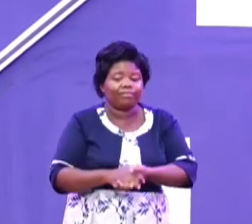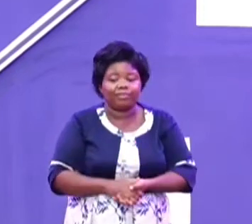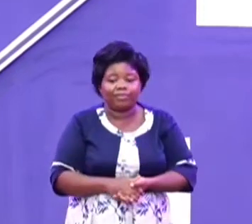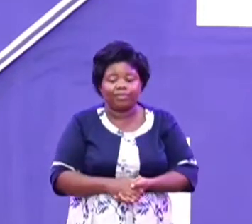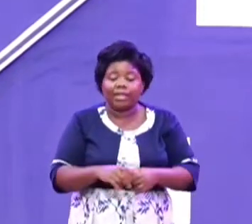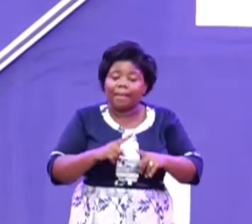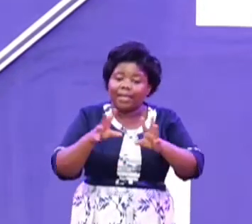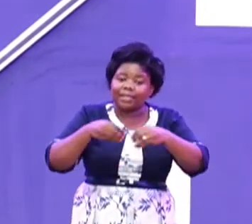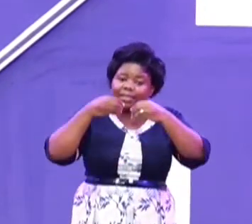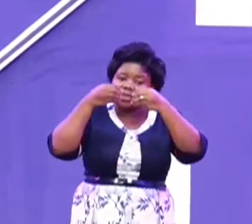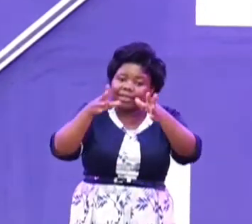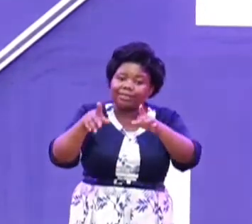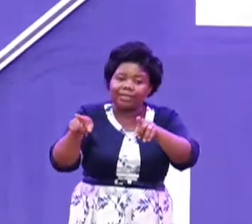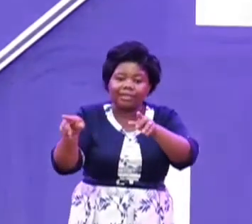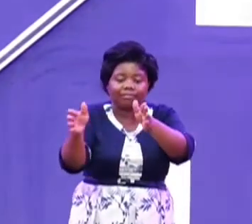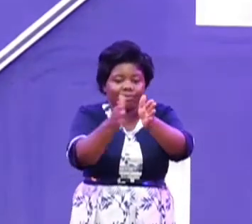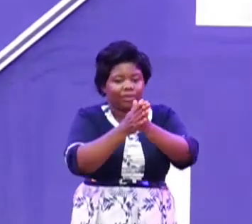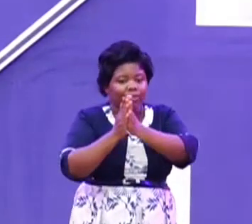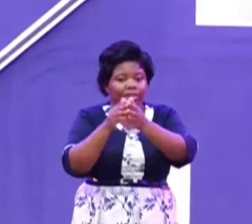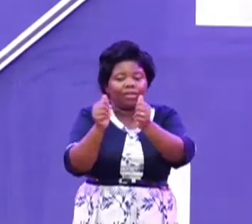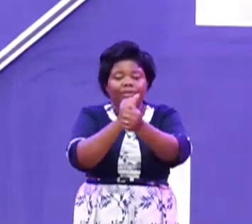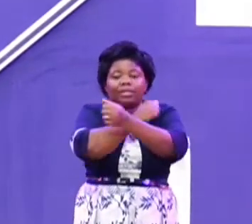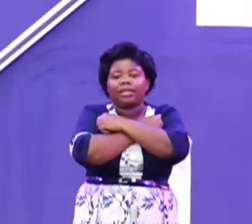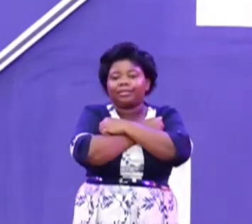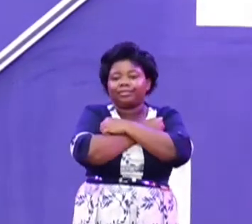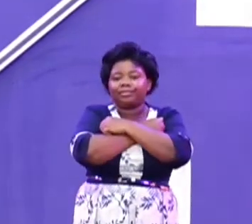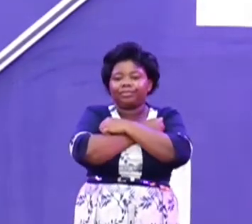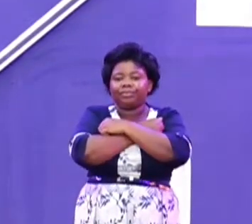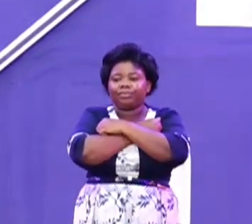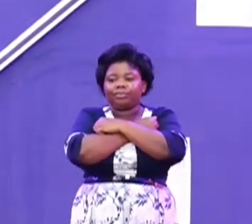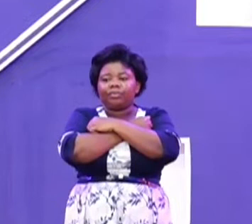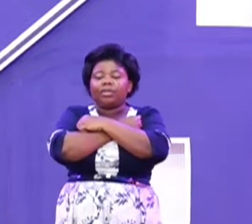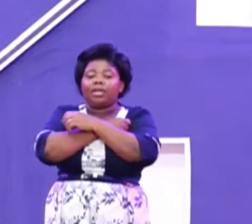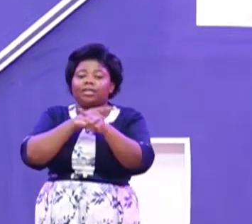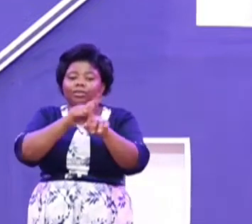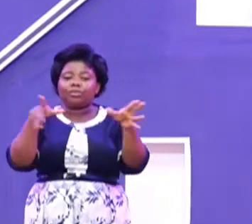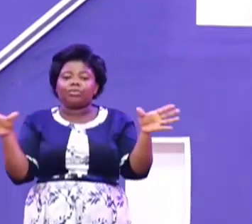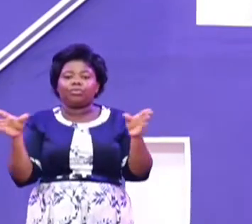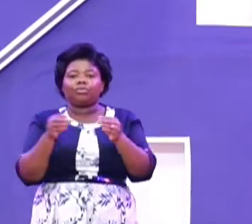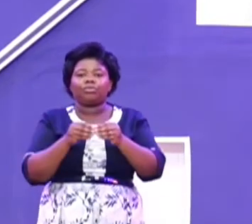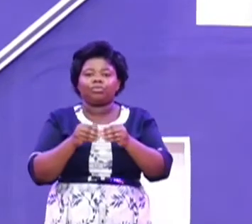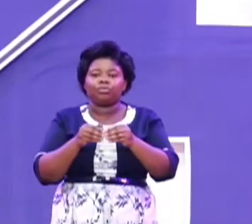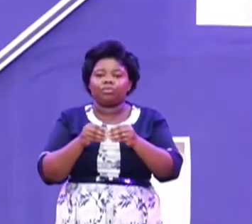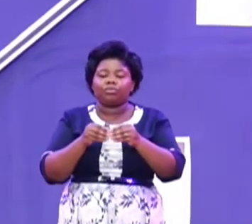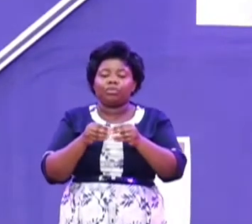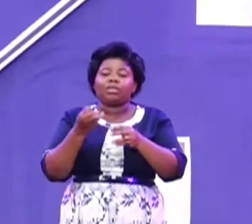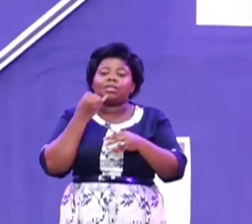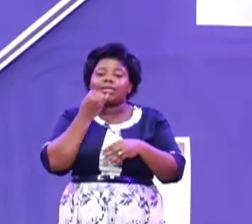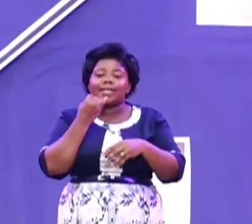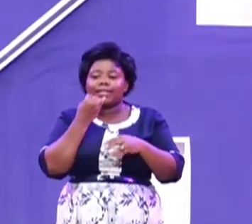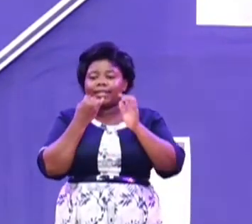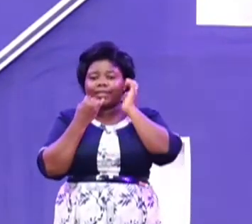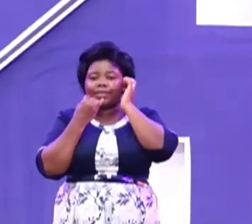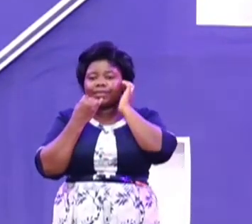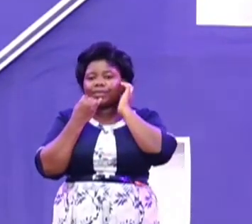But giving is part of love. Naye okugaba kitundutundu kukwagala. As we finish. Nga tumaliriza. Even in Isaiah. Na